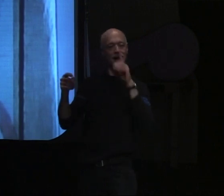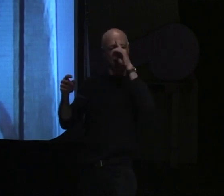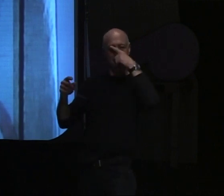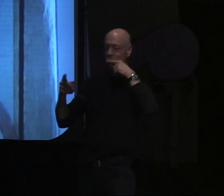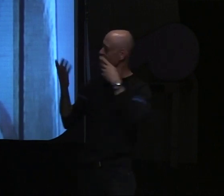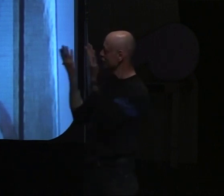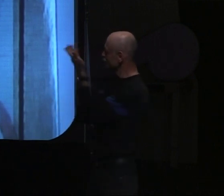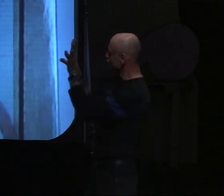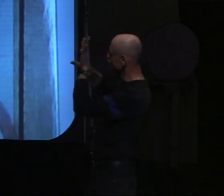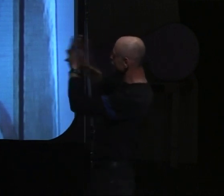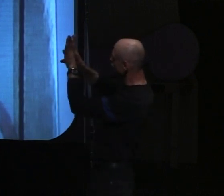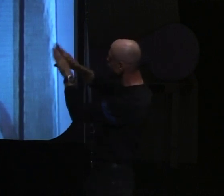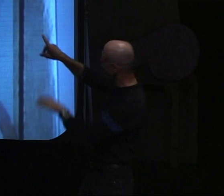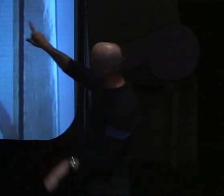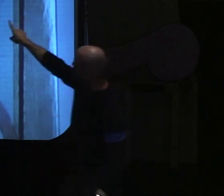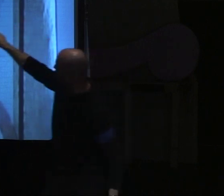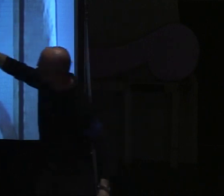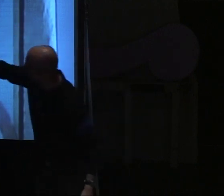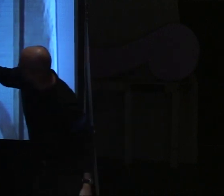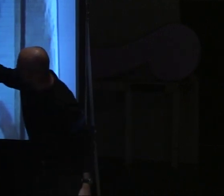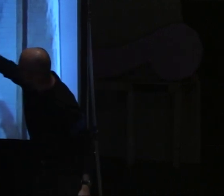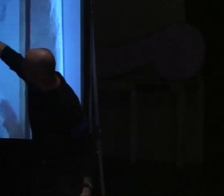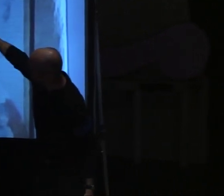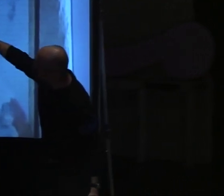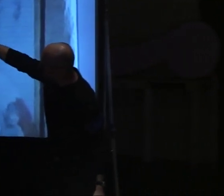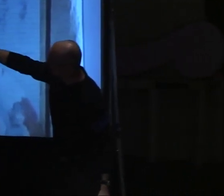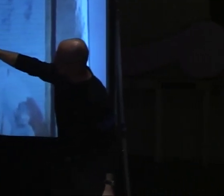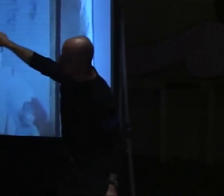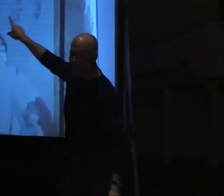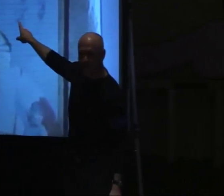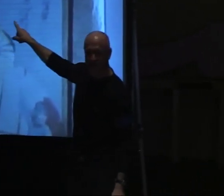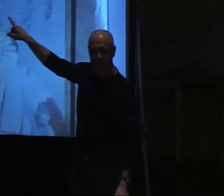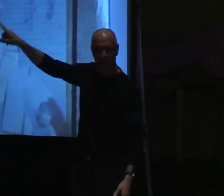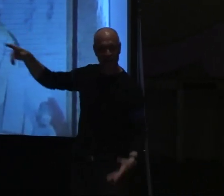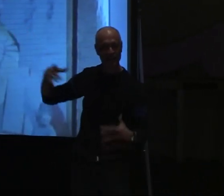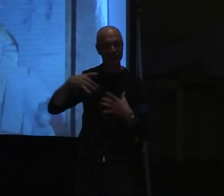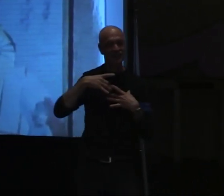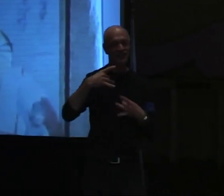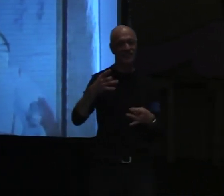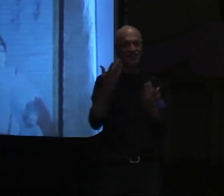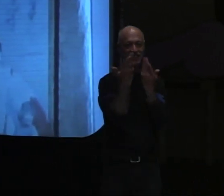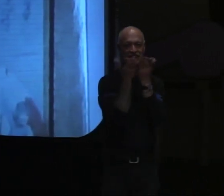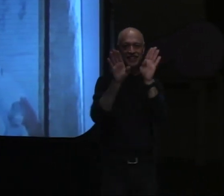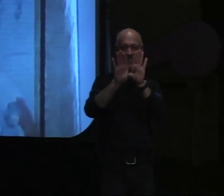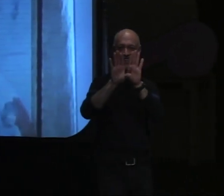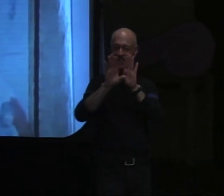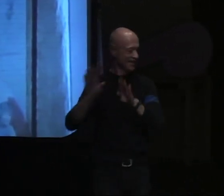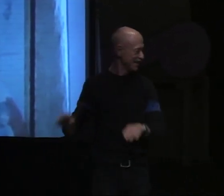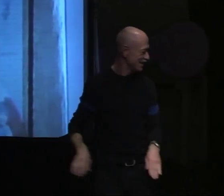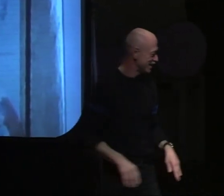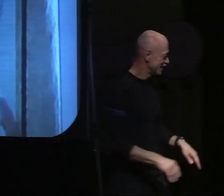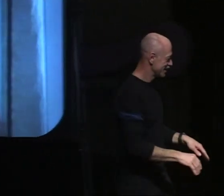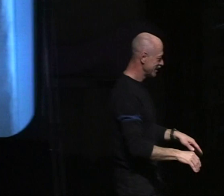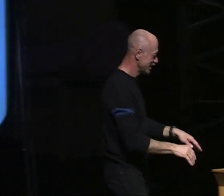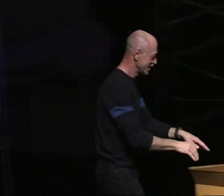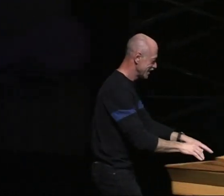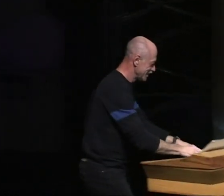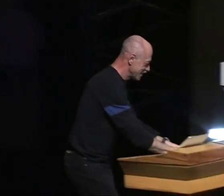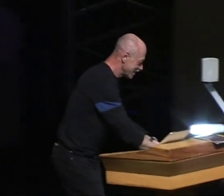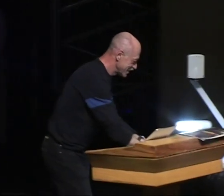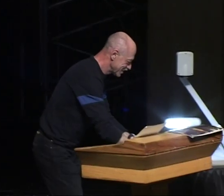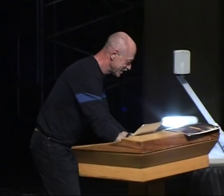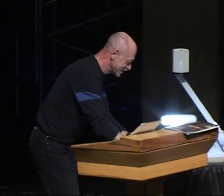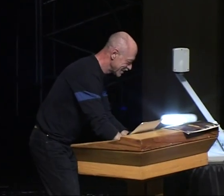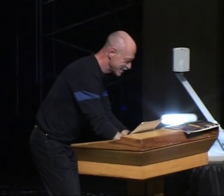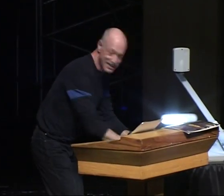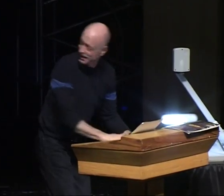different elements that they must have. And so again, we're talking about the civil disobedience and people, the two halves